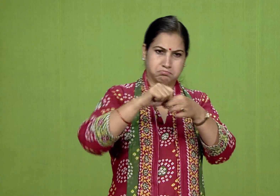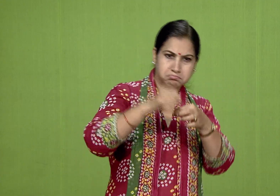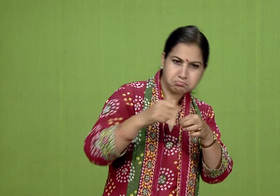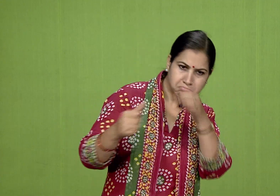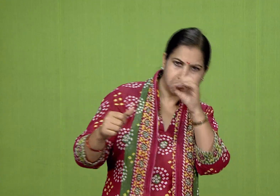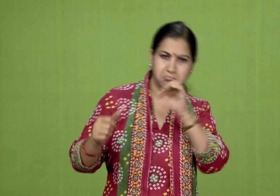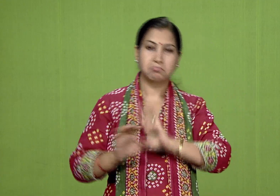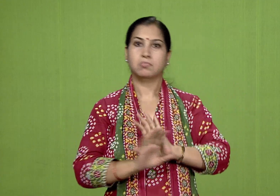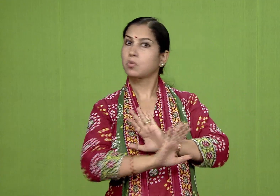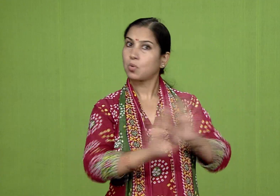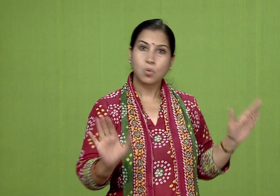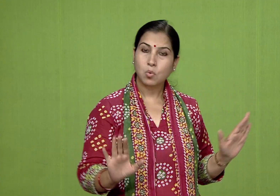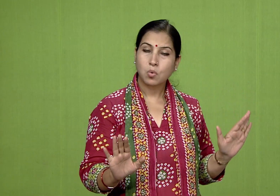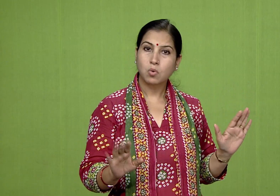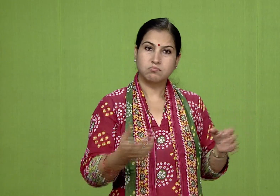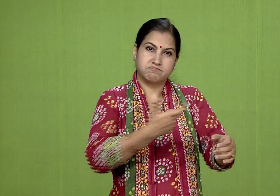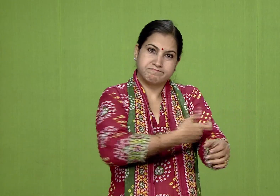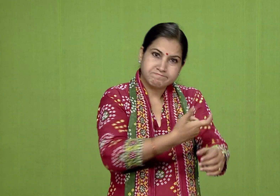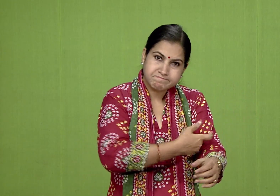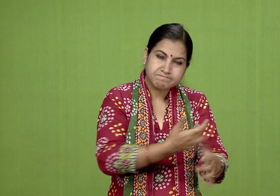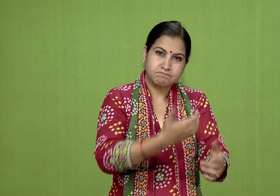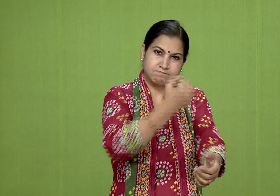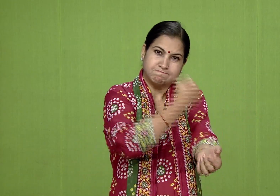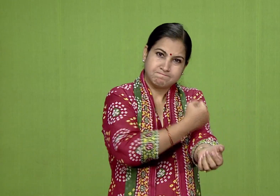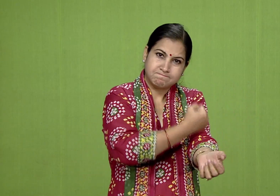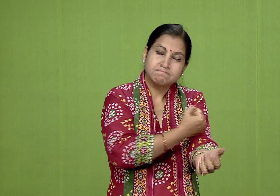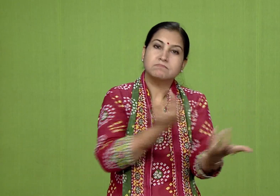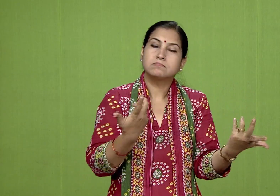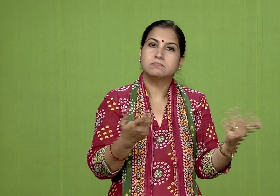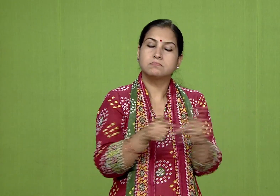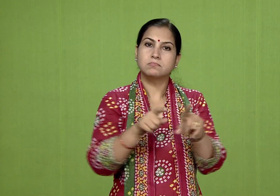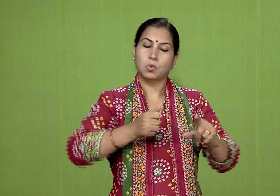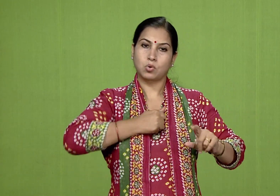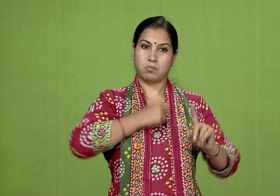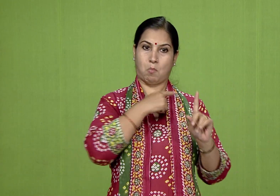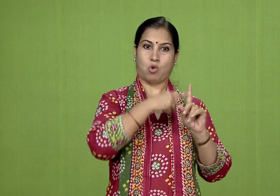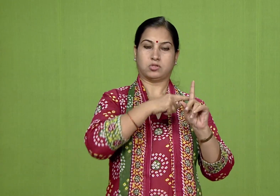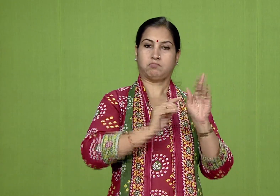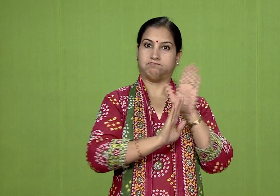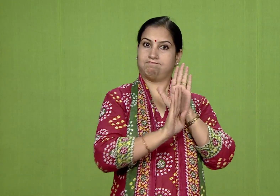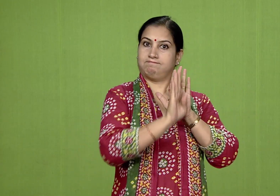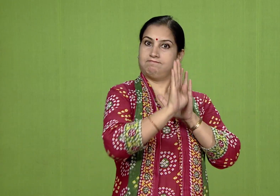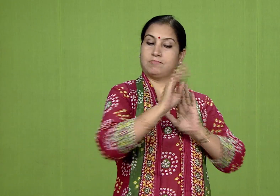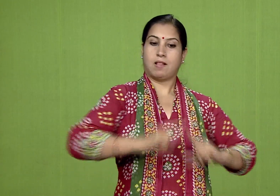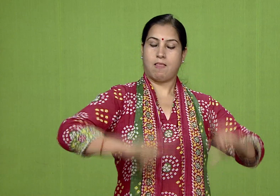alcohol, and drugs, they developed a positive attitude towards